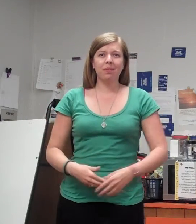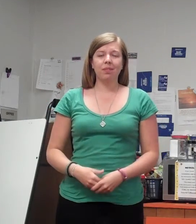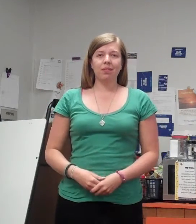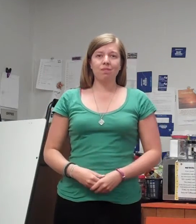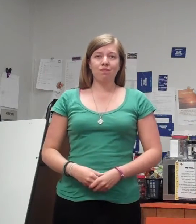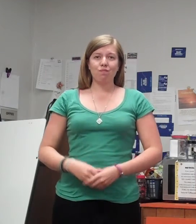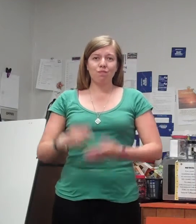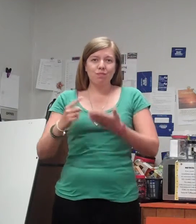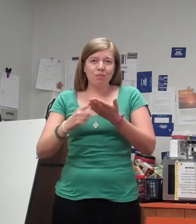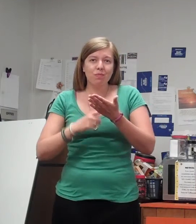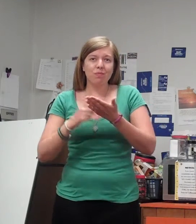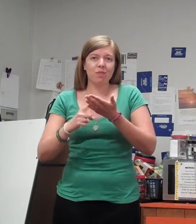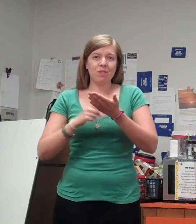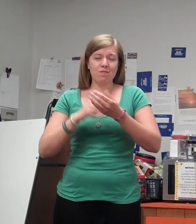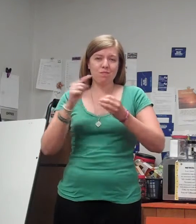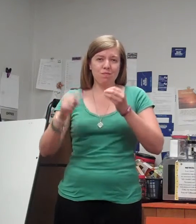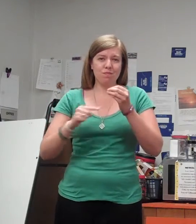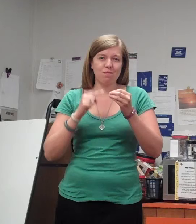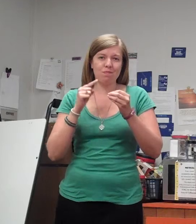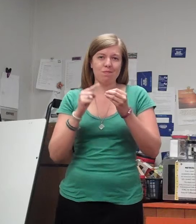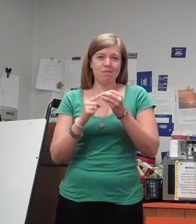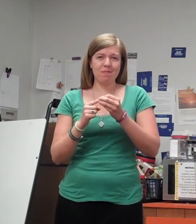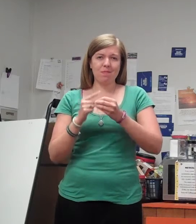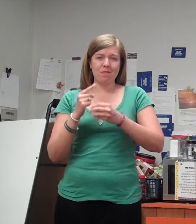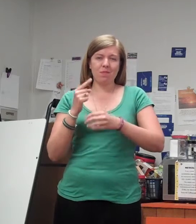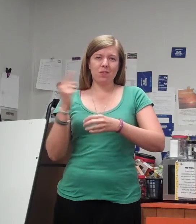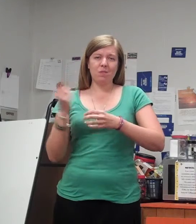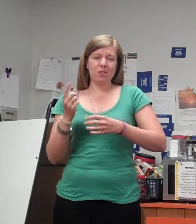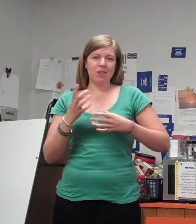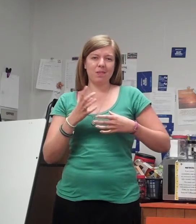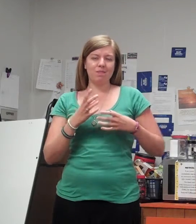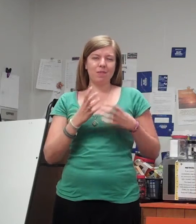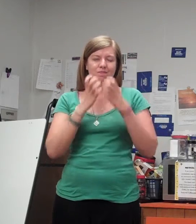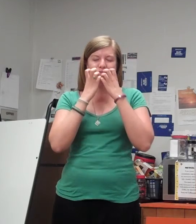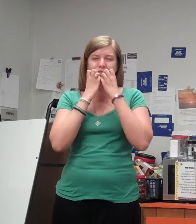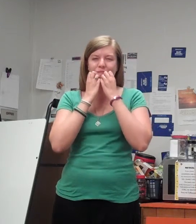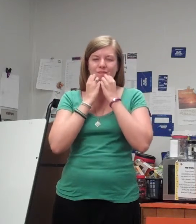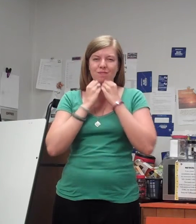to you about something that's very near and dear to my heart, which is the adoption of our son Levi.